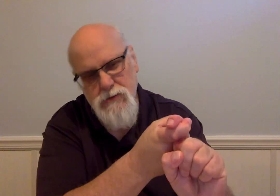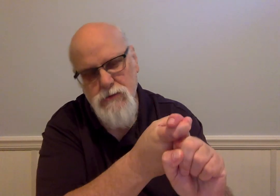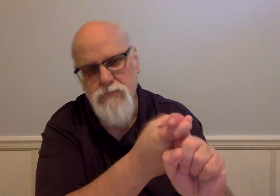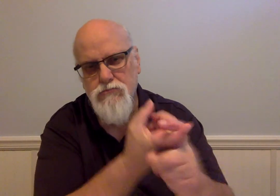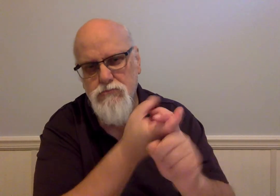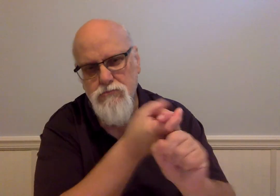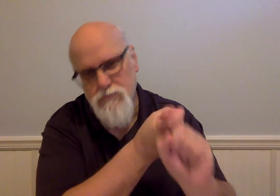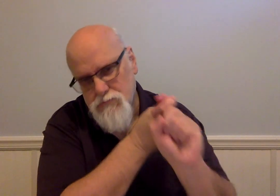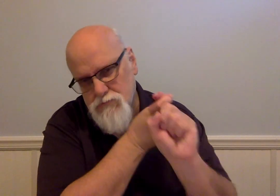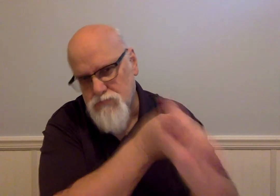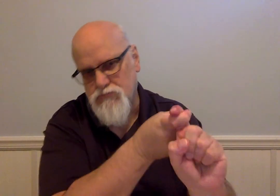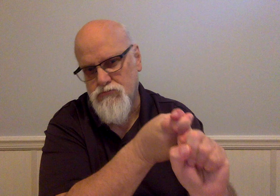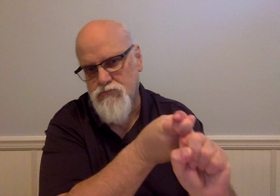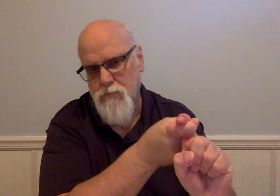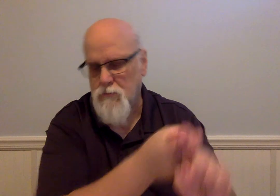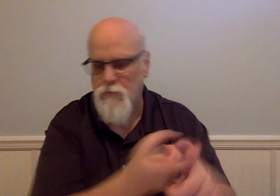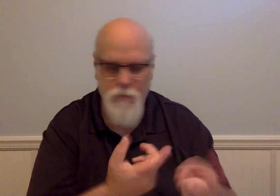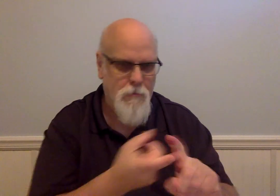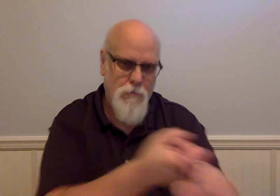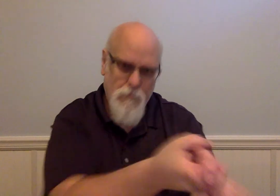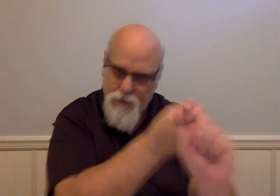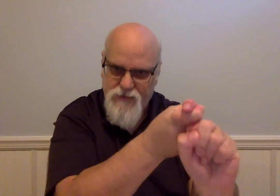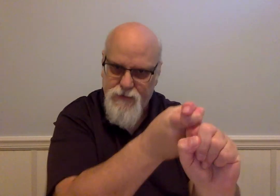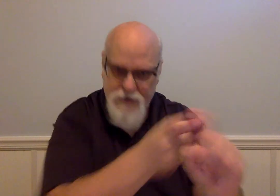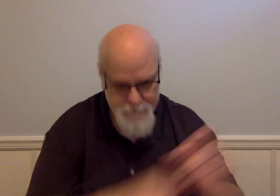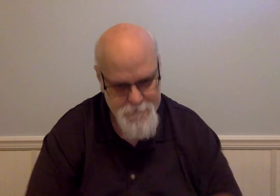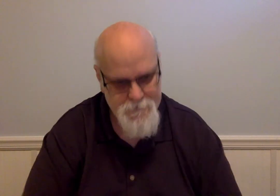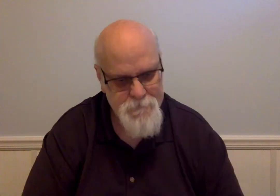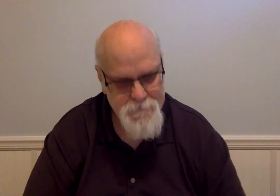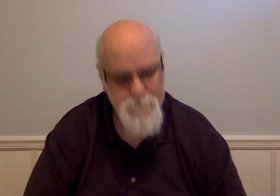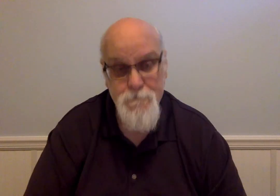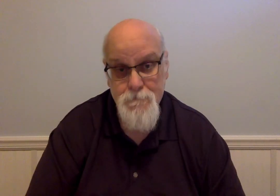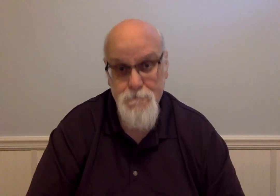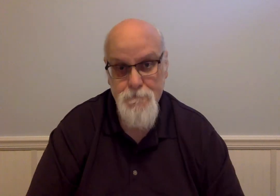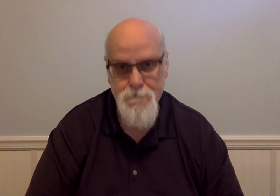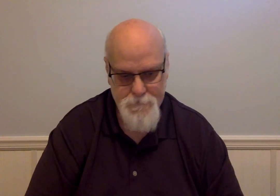just kind of shake it there. You're tight. He's my best friend.